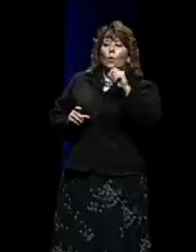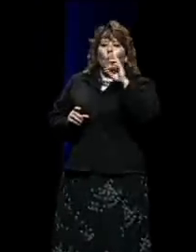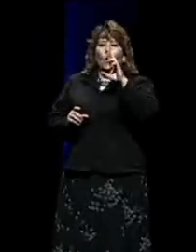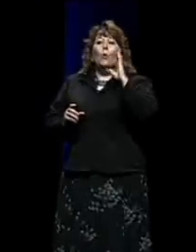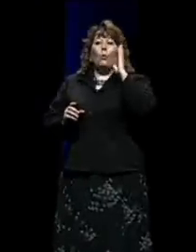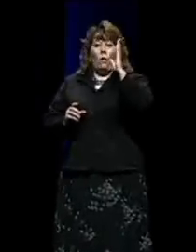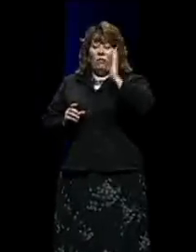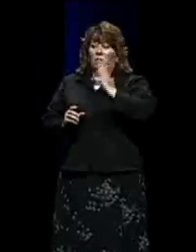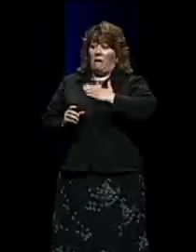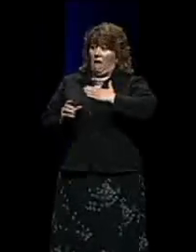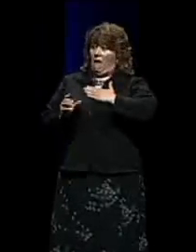become invalid?